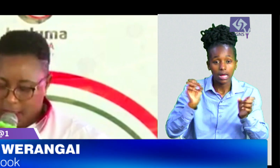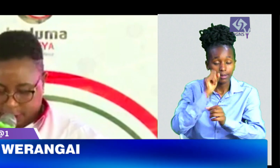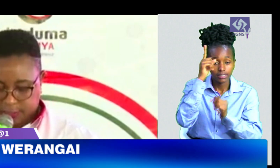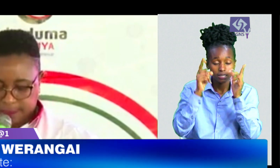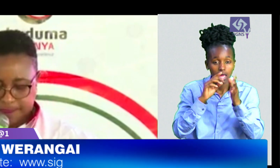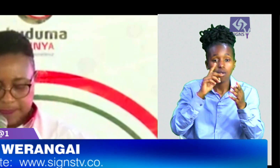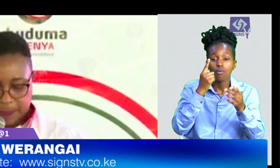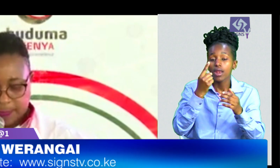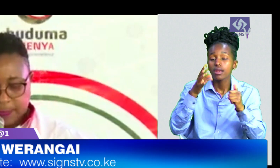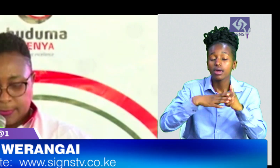*191*9#.